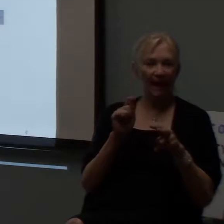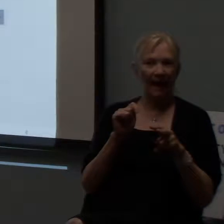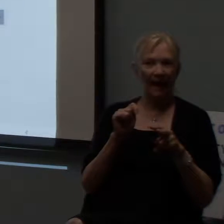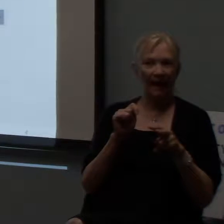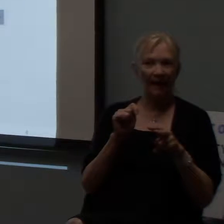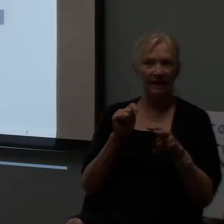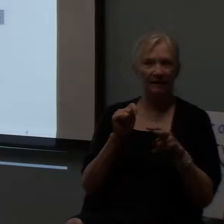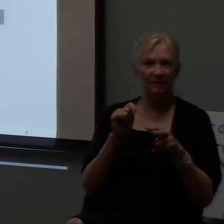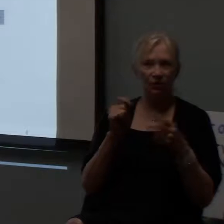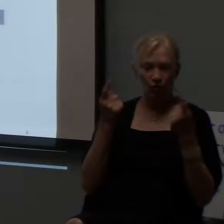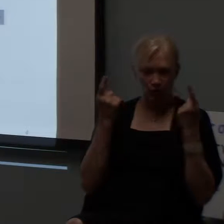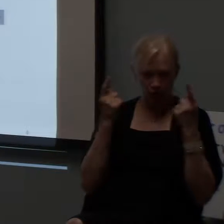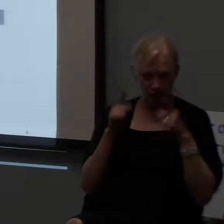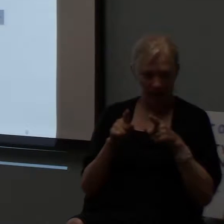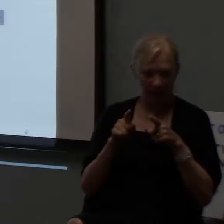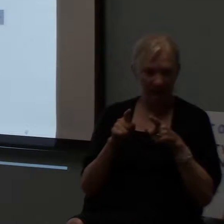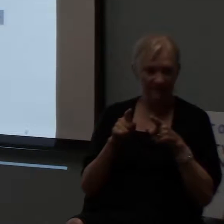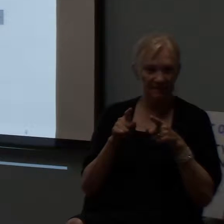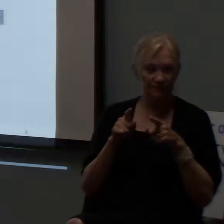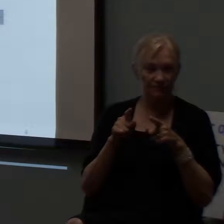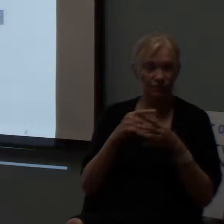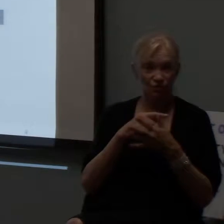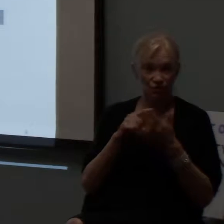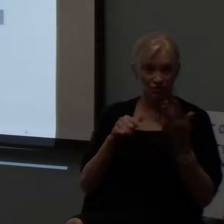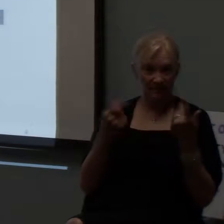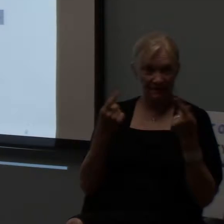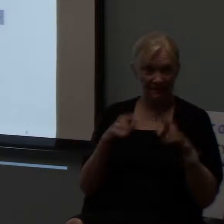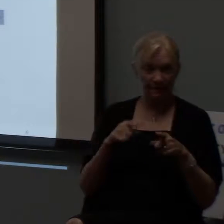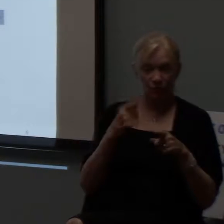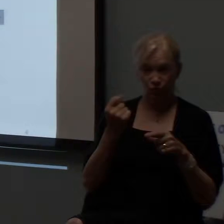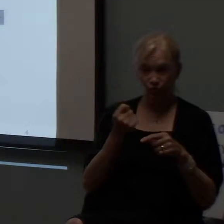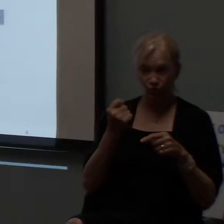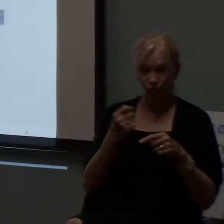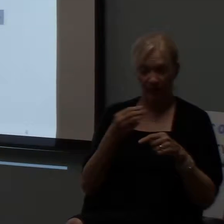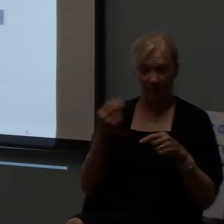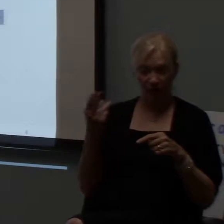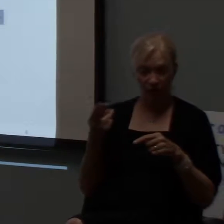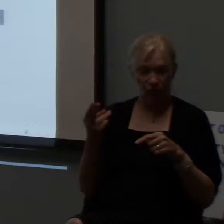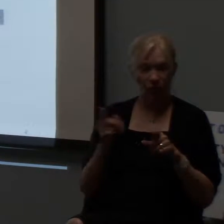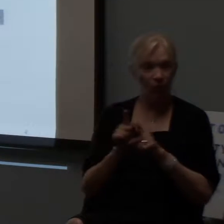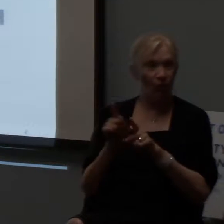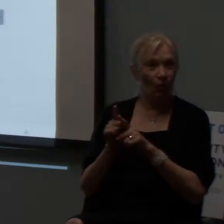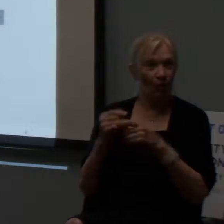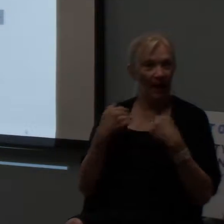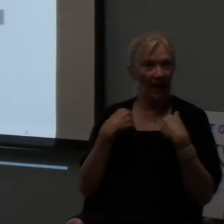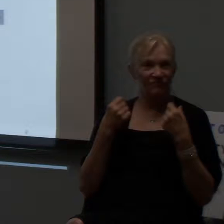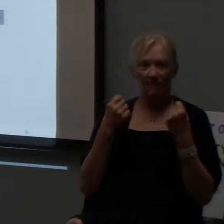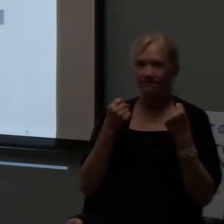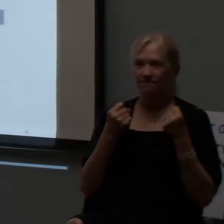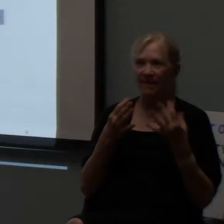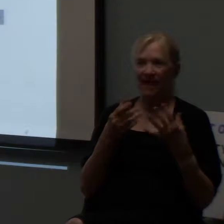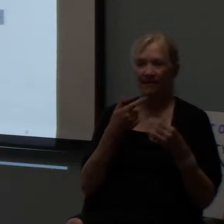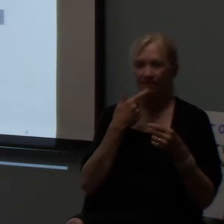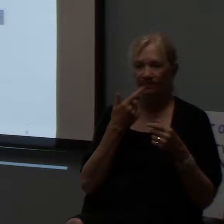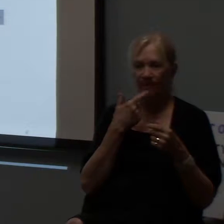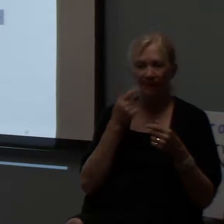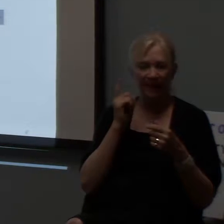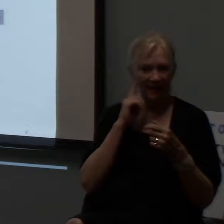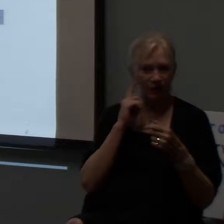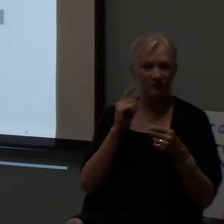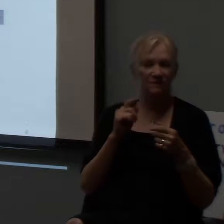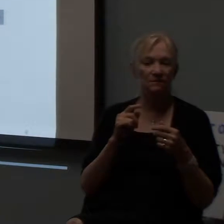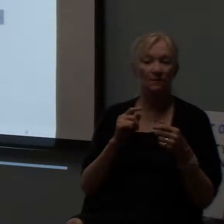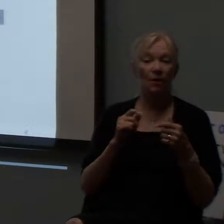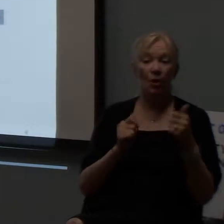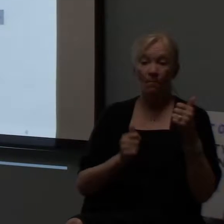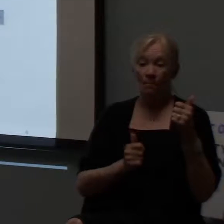intergovernmental agreements and that sort of thing. Those happen on Tuesday and Thursday mornings. And then we also have all kinds of public hearings. The vast majority of the public